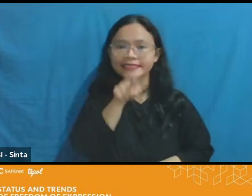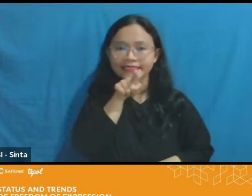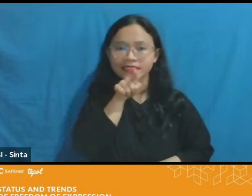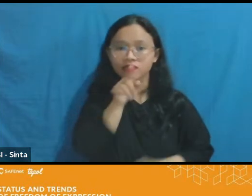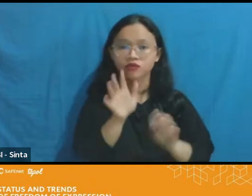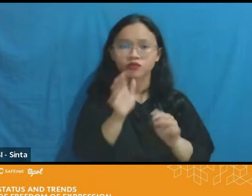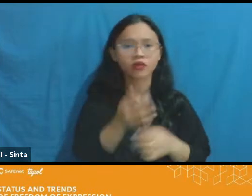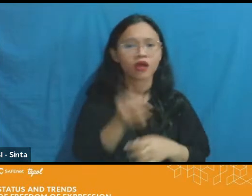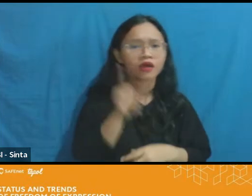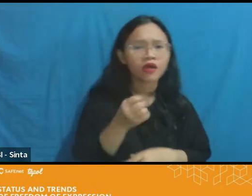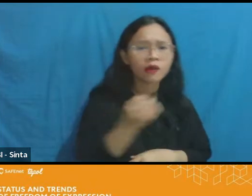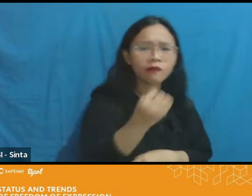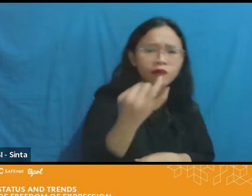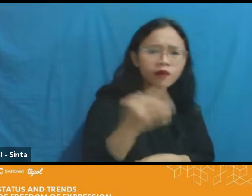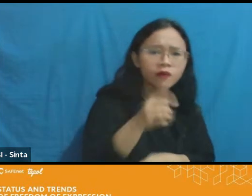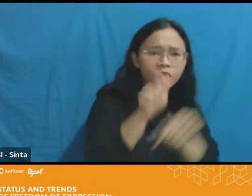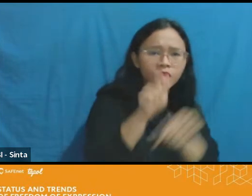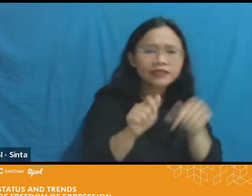can see you all.